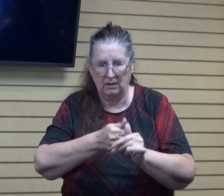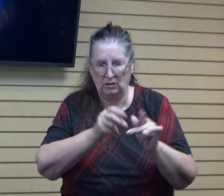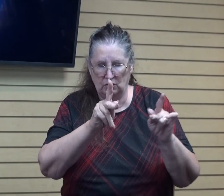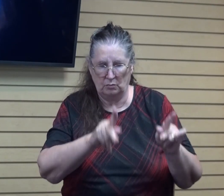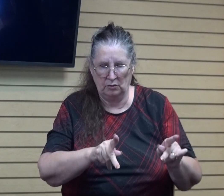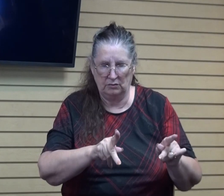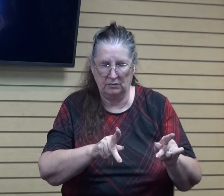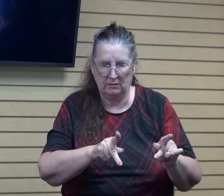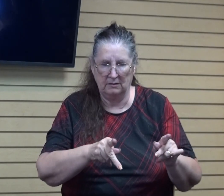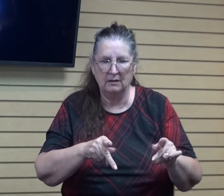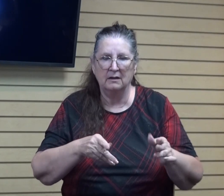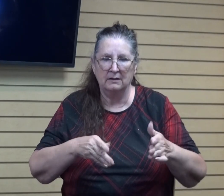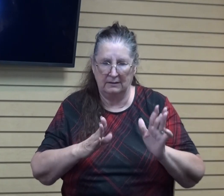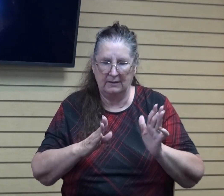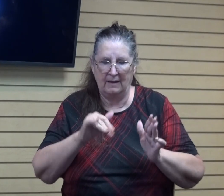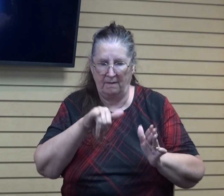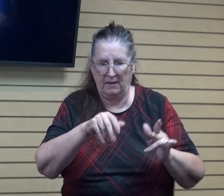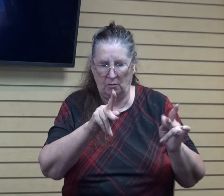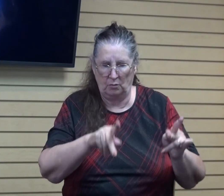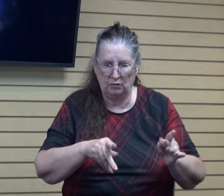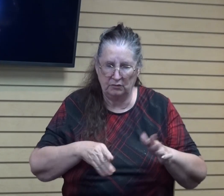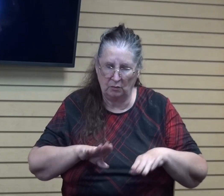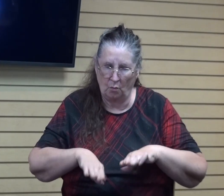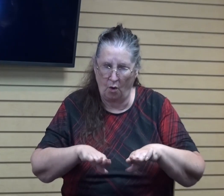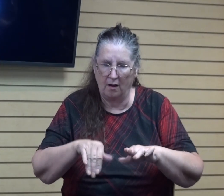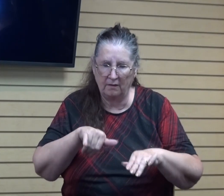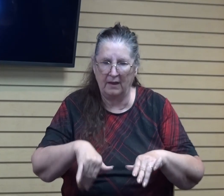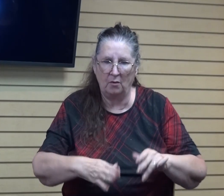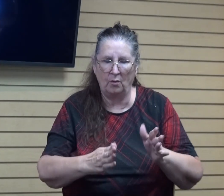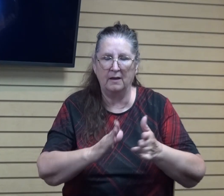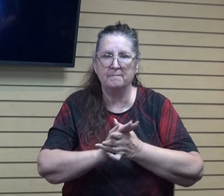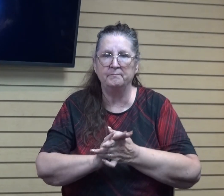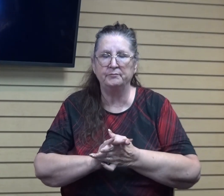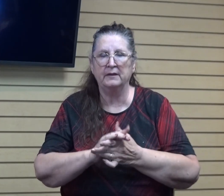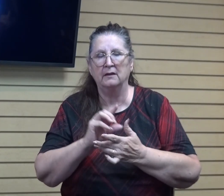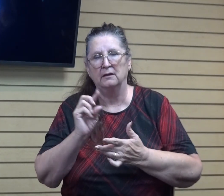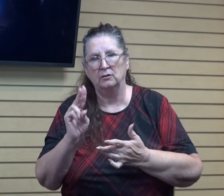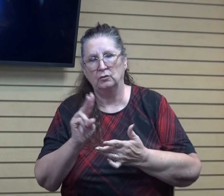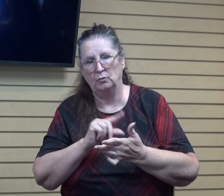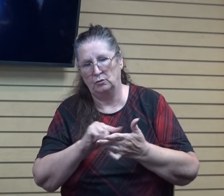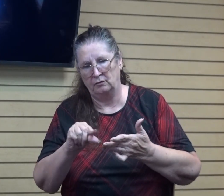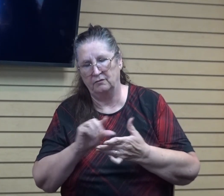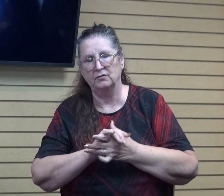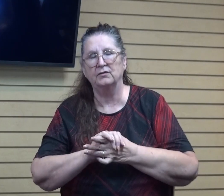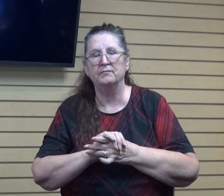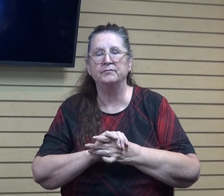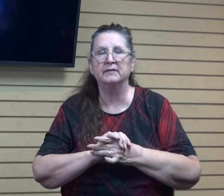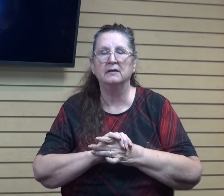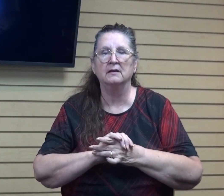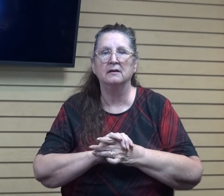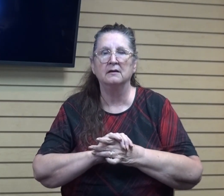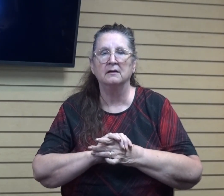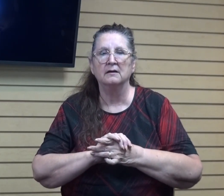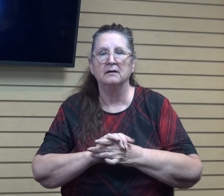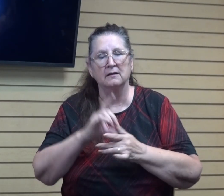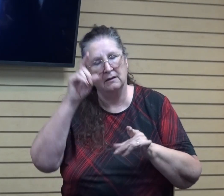him walk. And in the next couple of verses, he is confirming that no matter where you were prior to